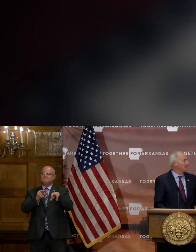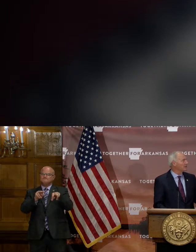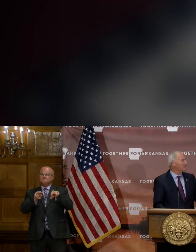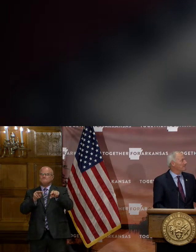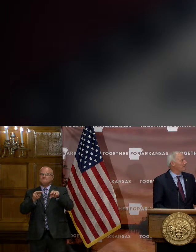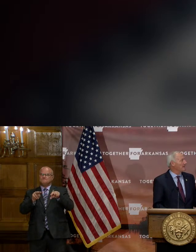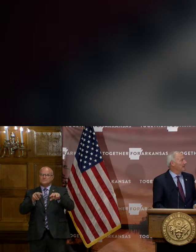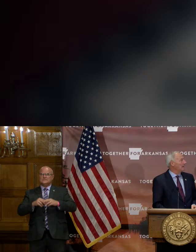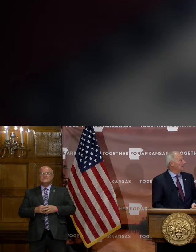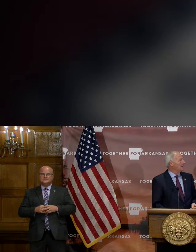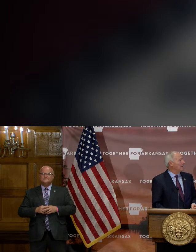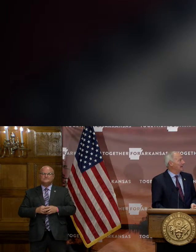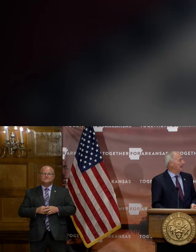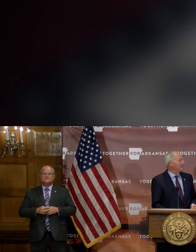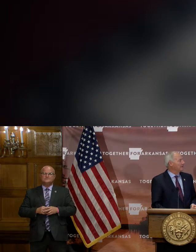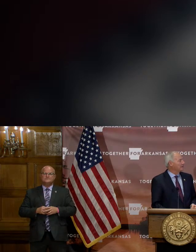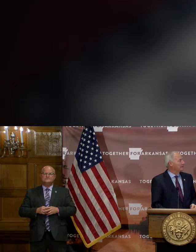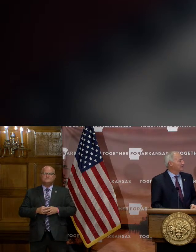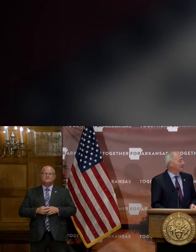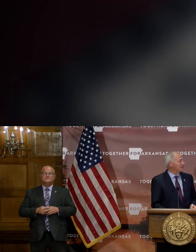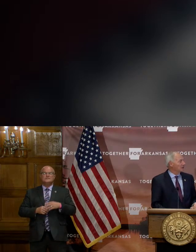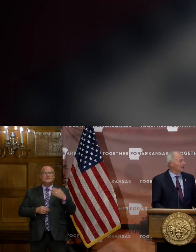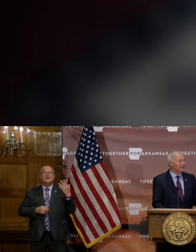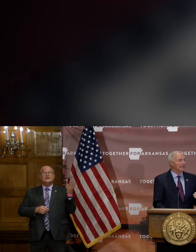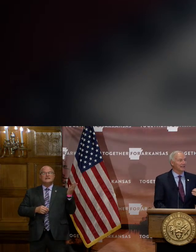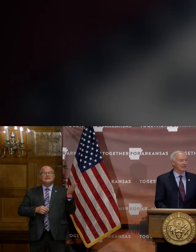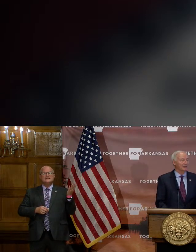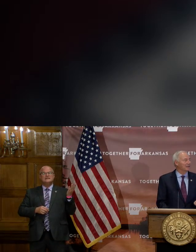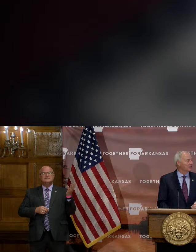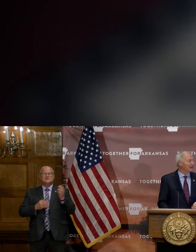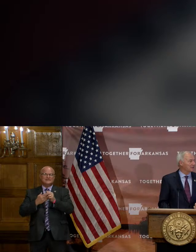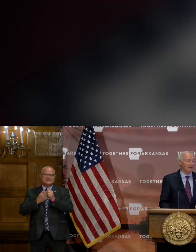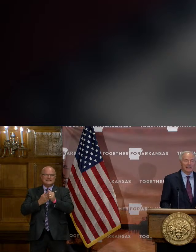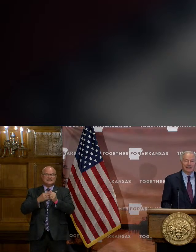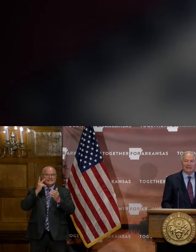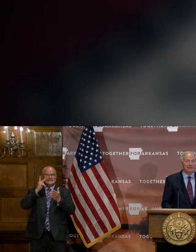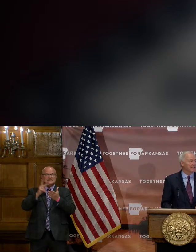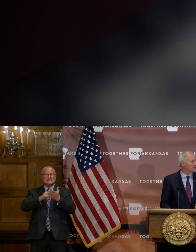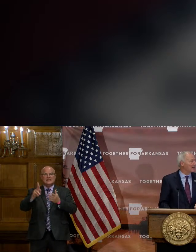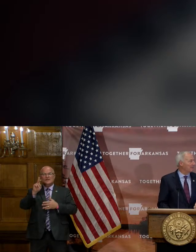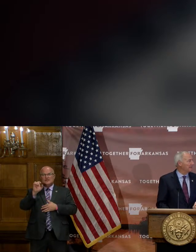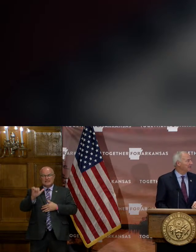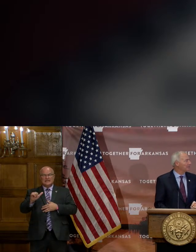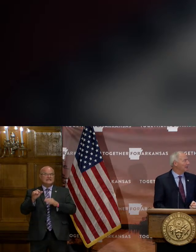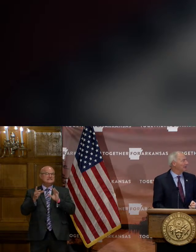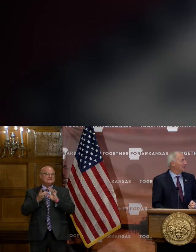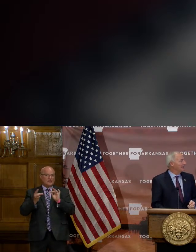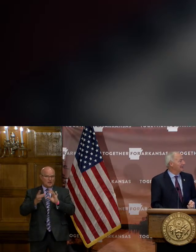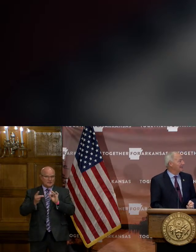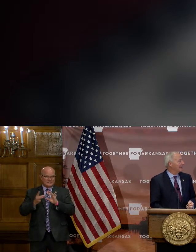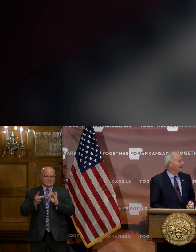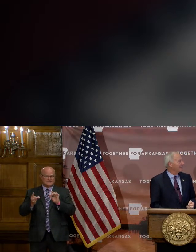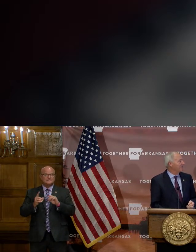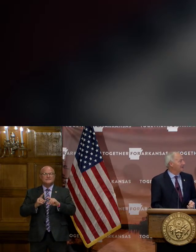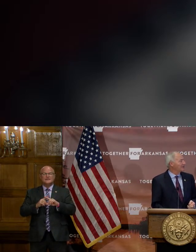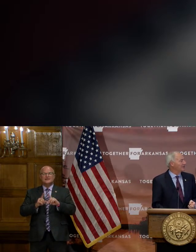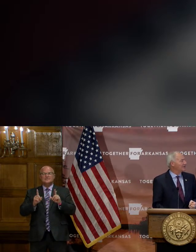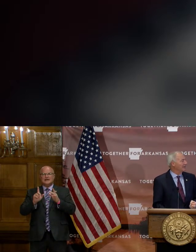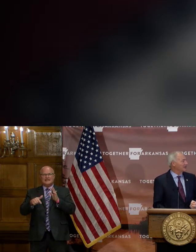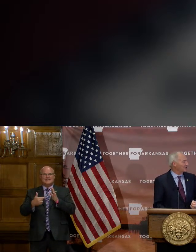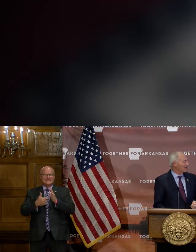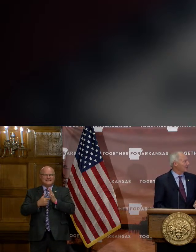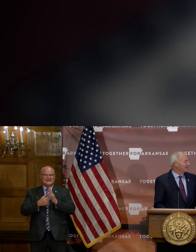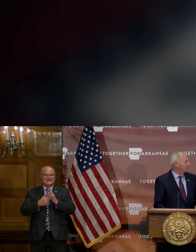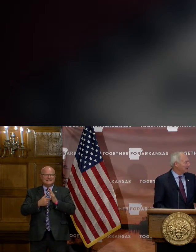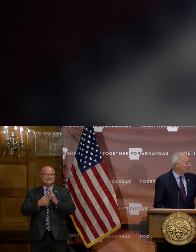those areas. And this is going to lead into Secretary Key and his comments, but this